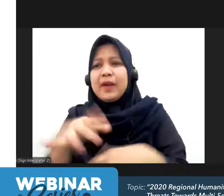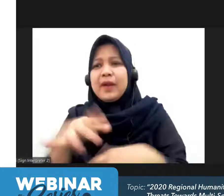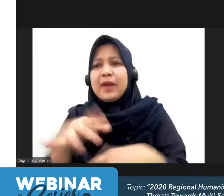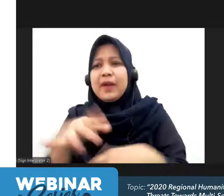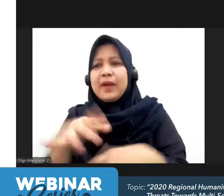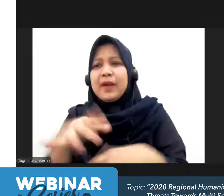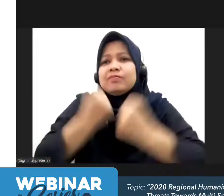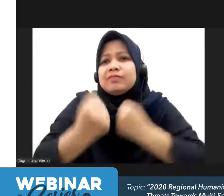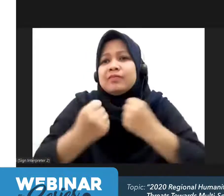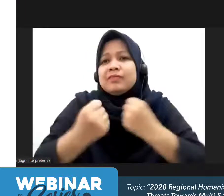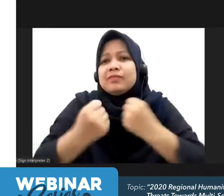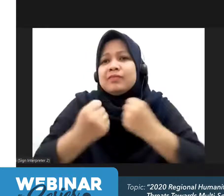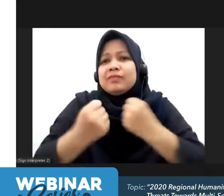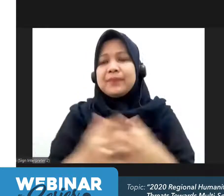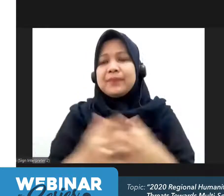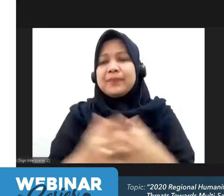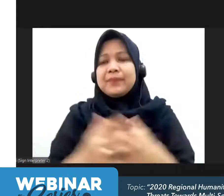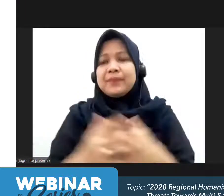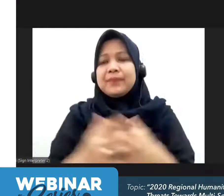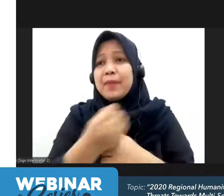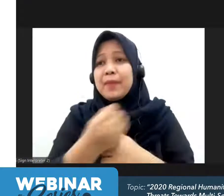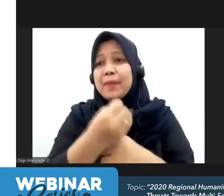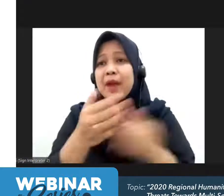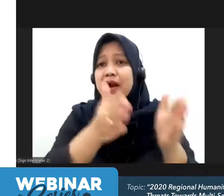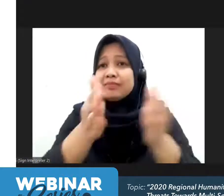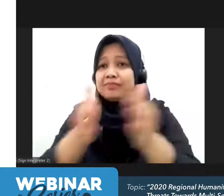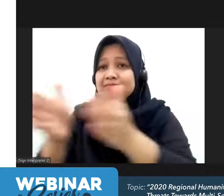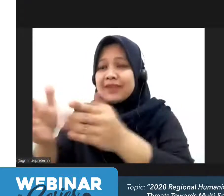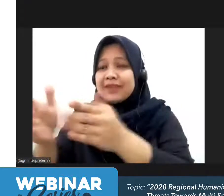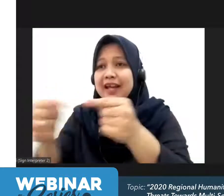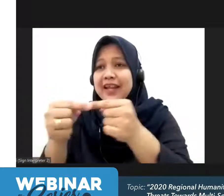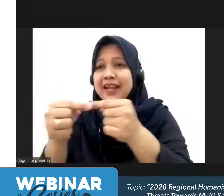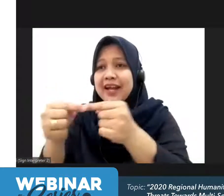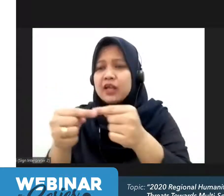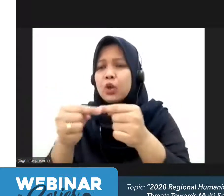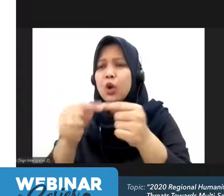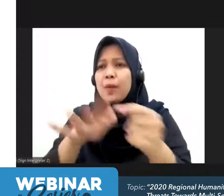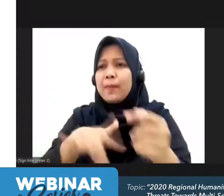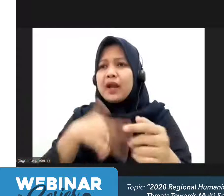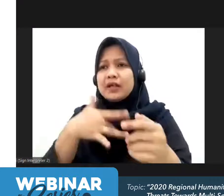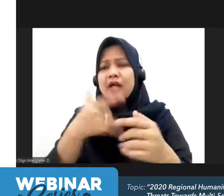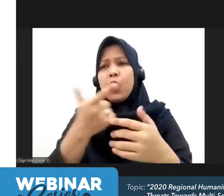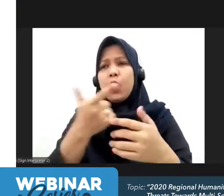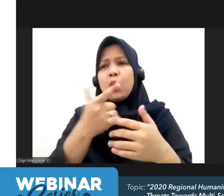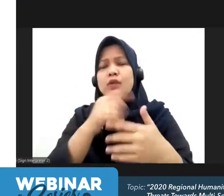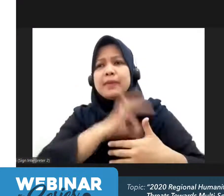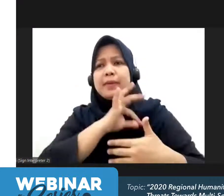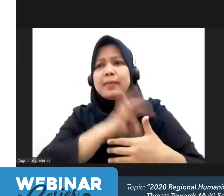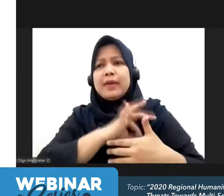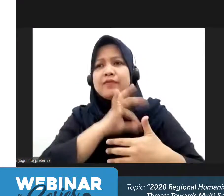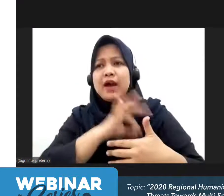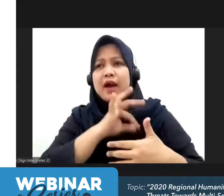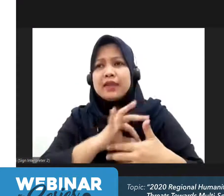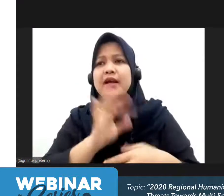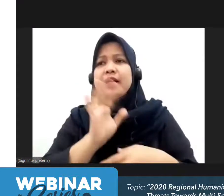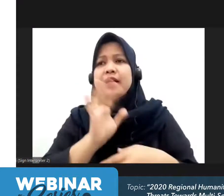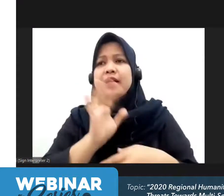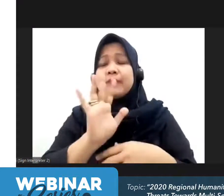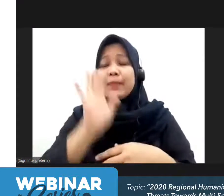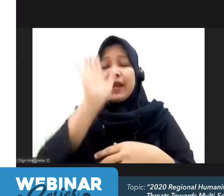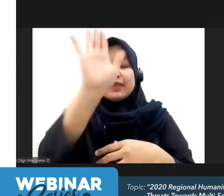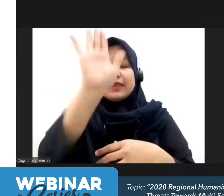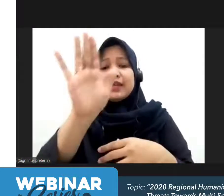This is very helpful for stakeholders to become a reference in ensuring our roles and measuring our achievements in